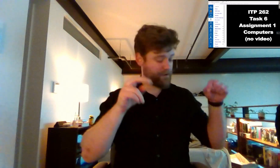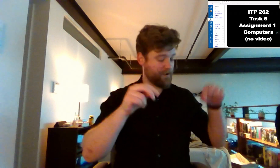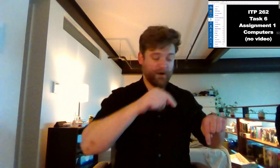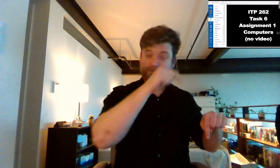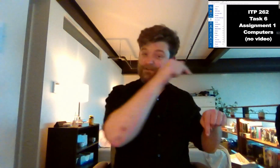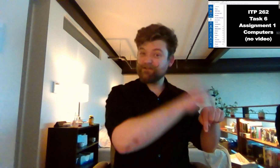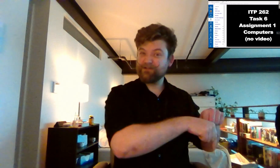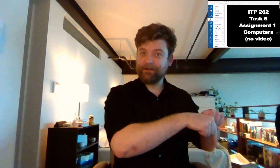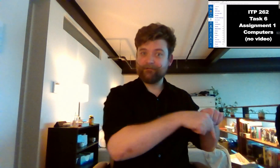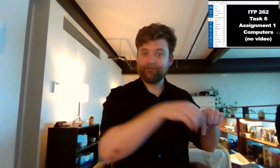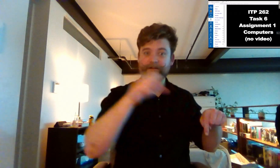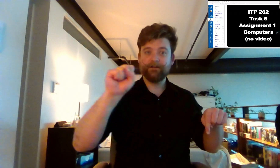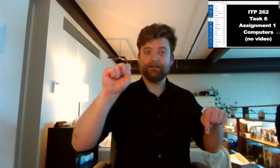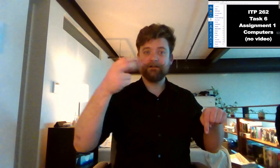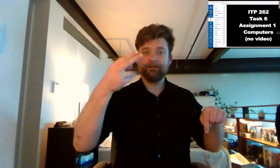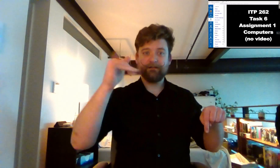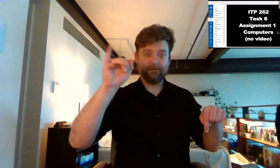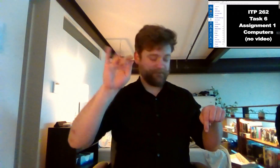typewriter.